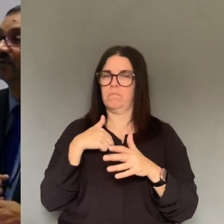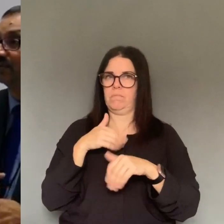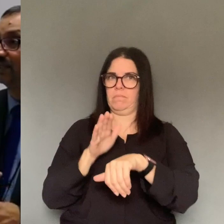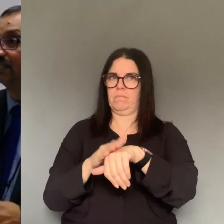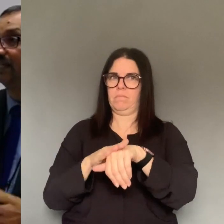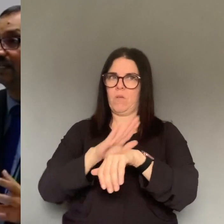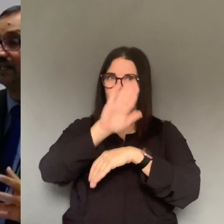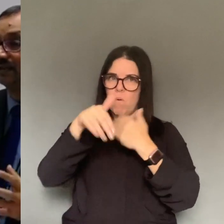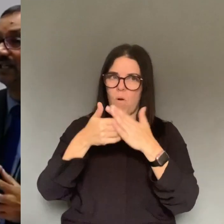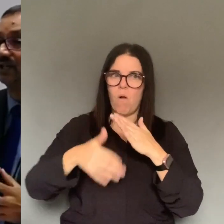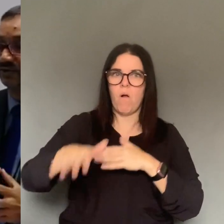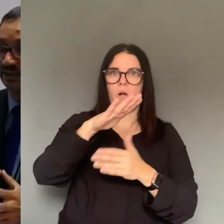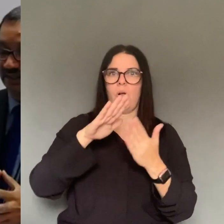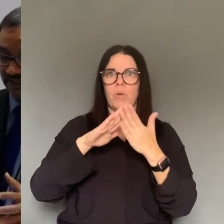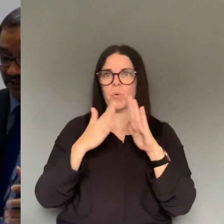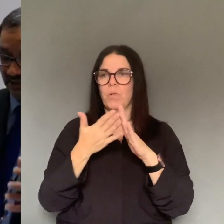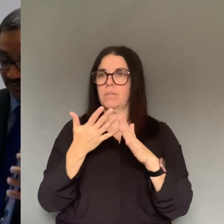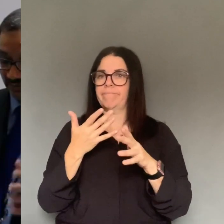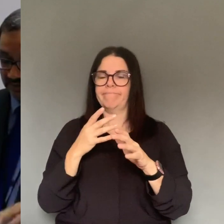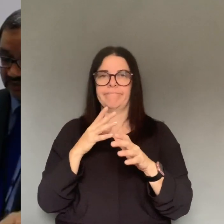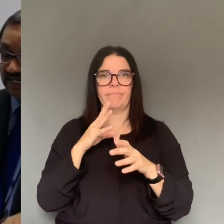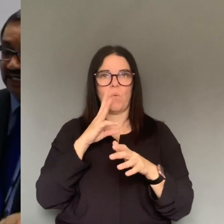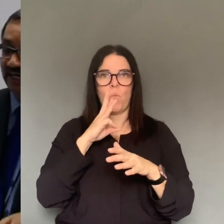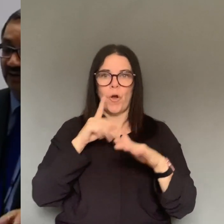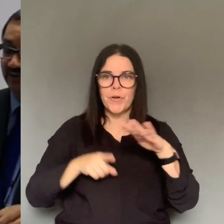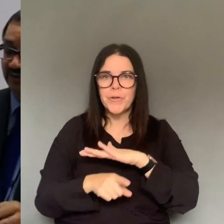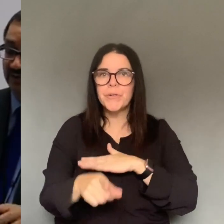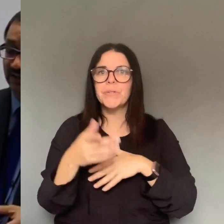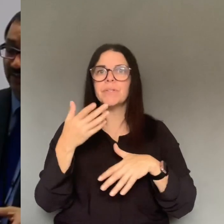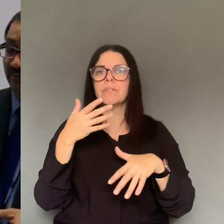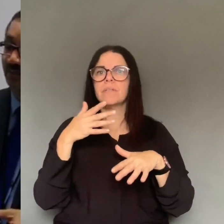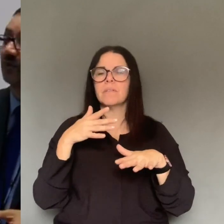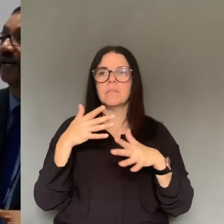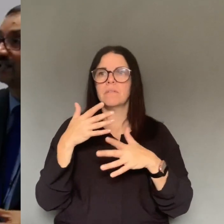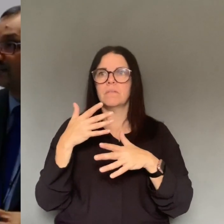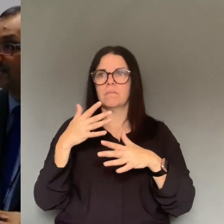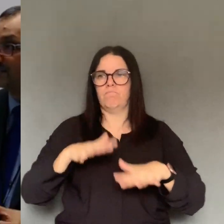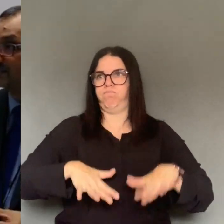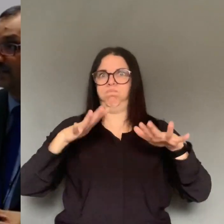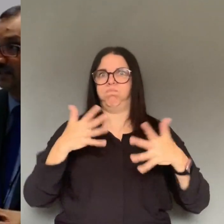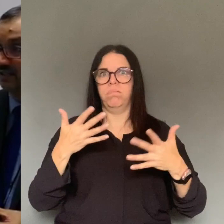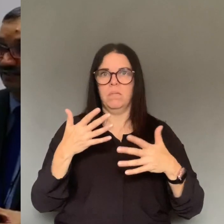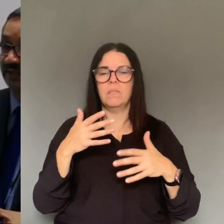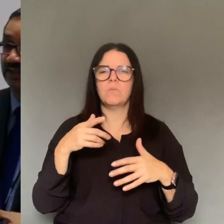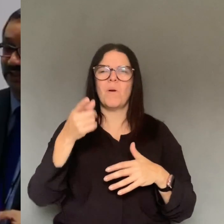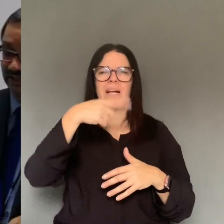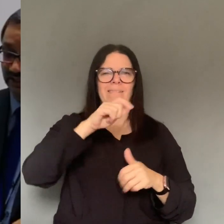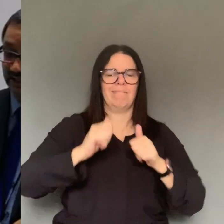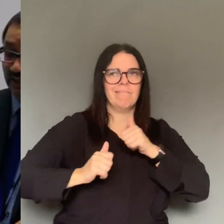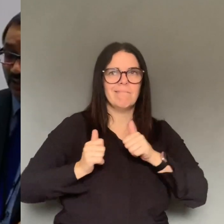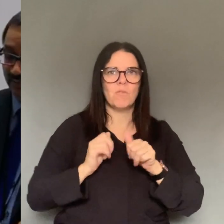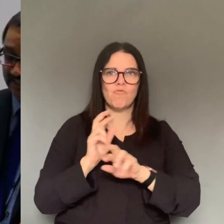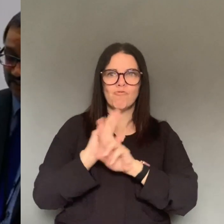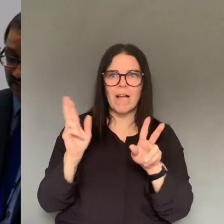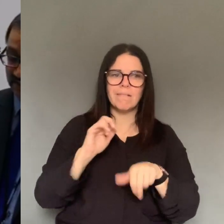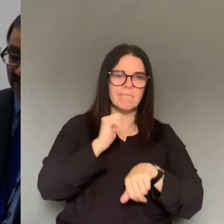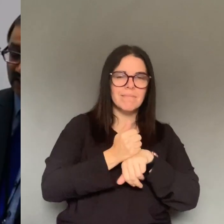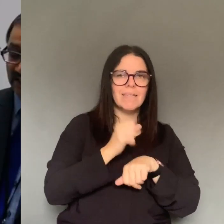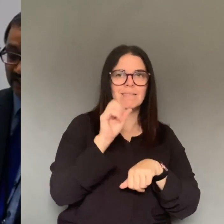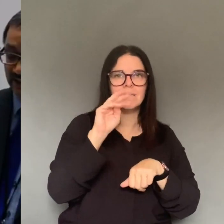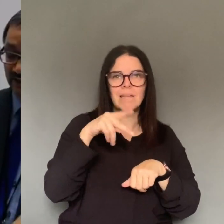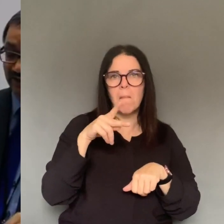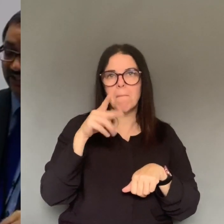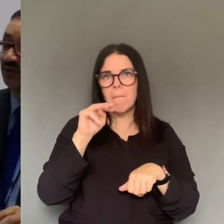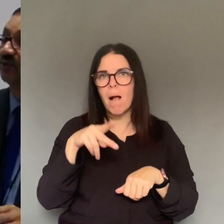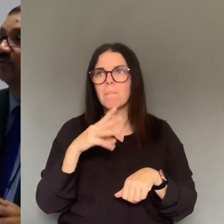be prepared and making sure that we take all those proactive action, and that's what the whole message is.